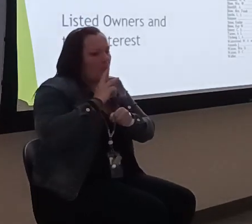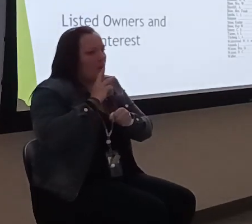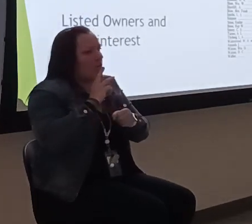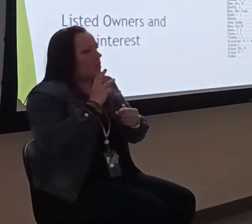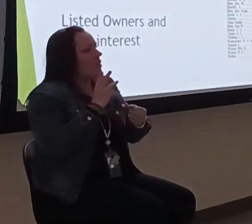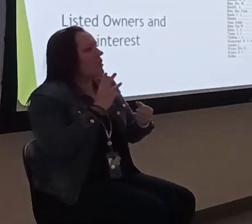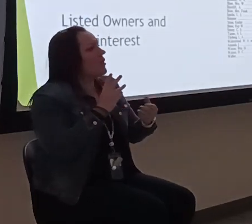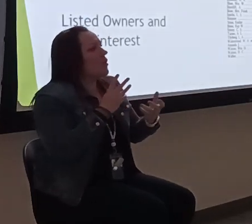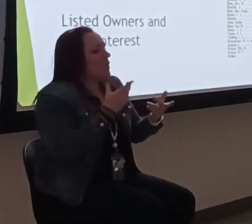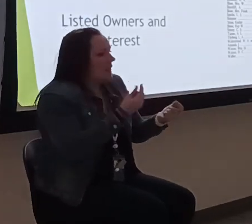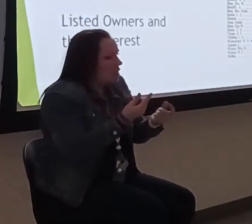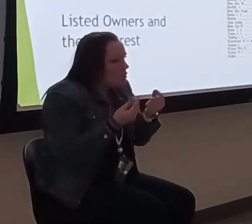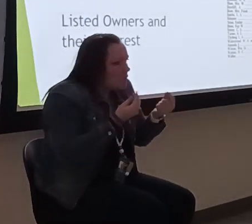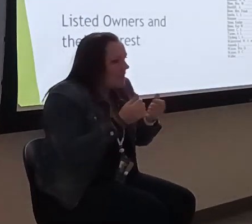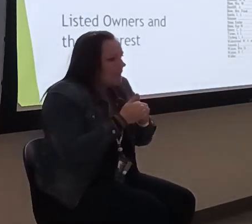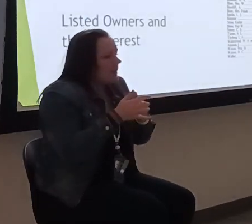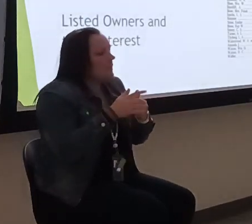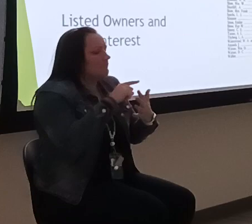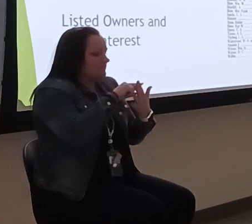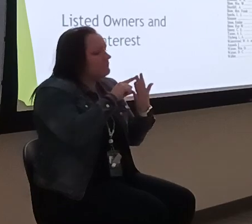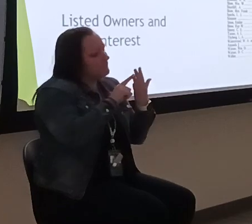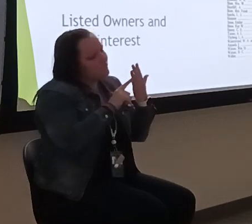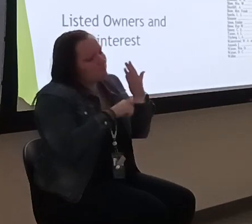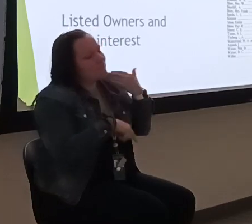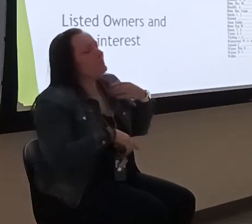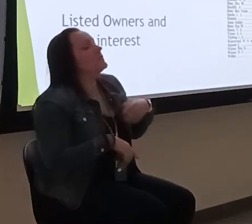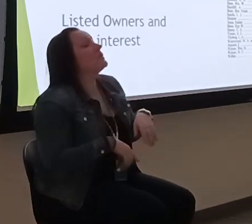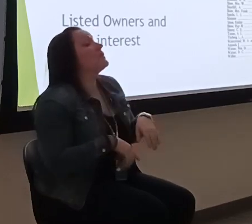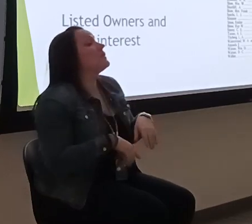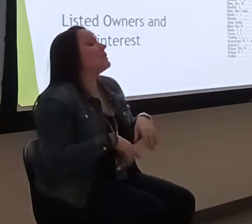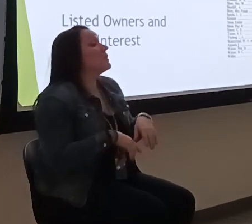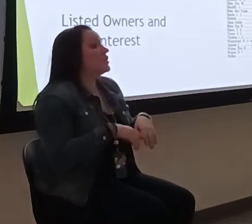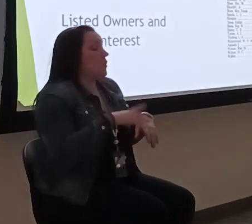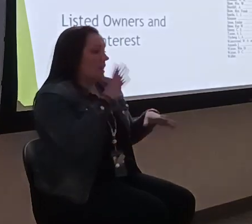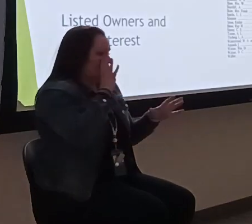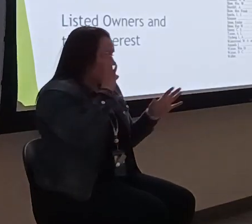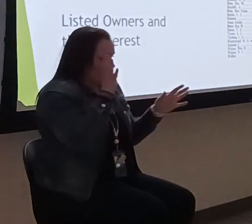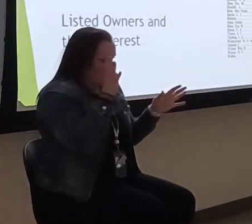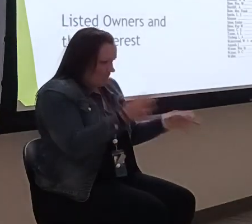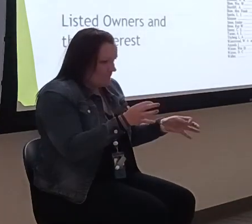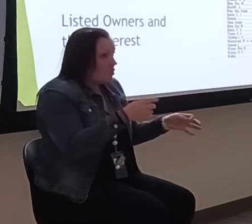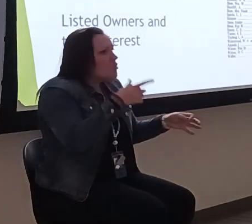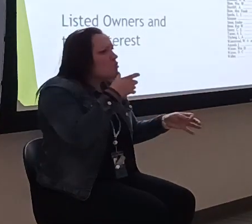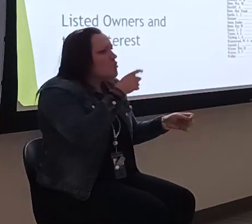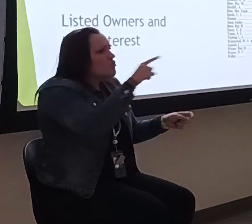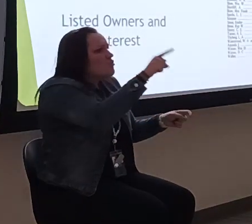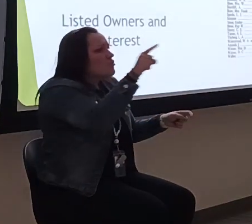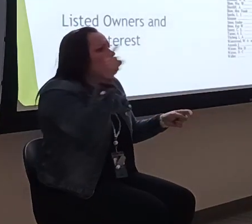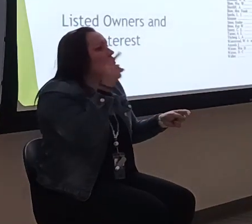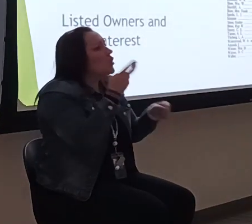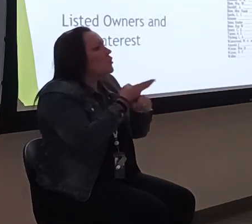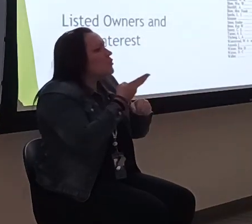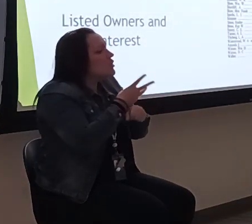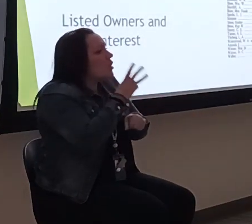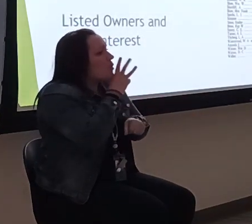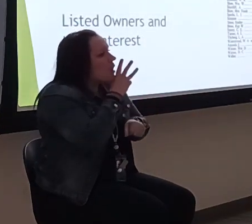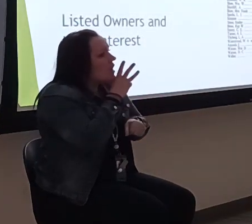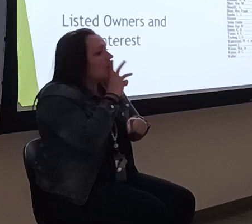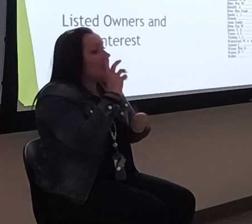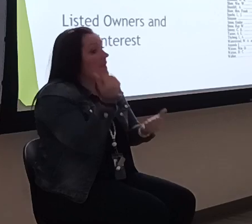the water was being used for, etc. And so they made a determination of who was using that water, and then they